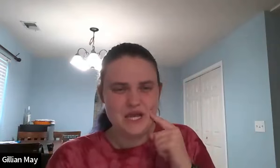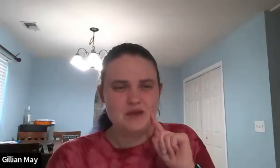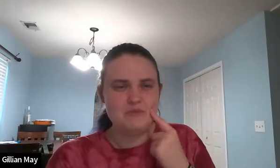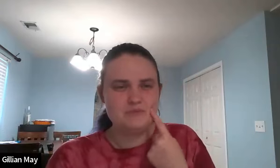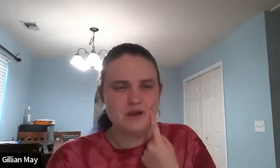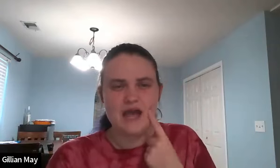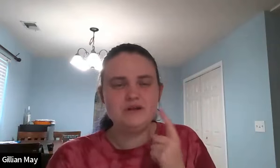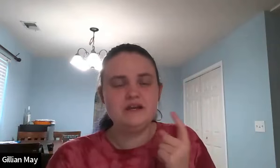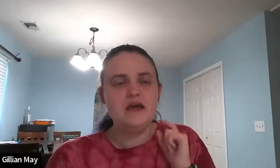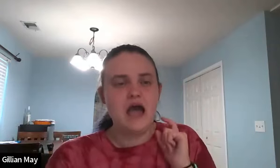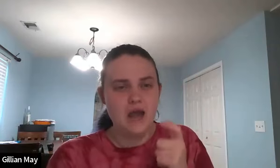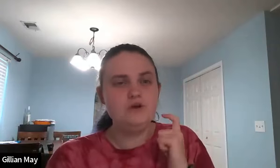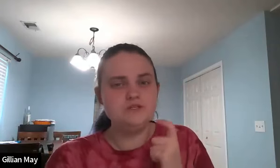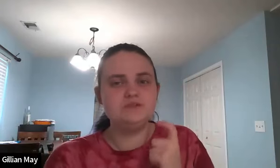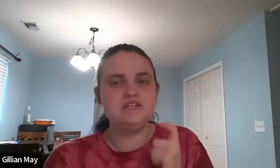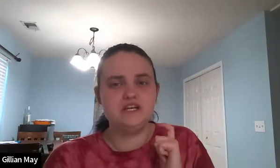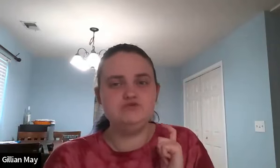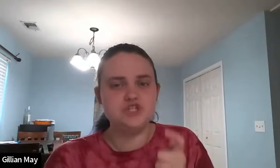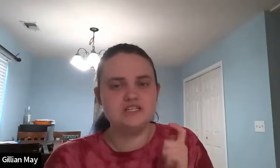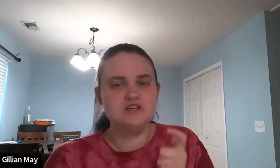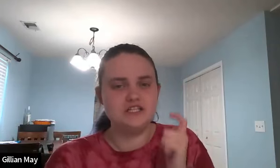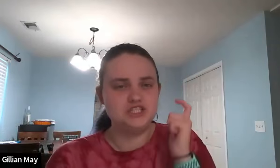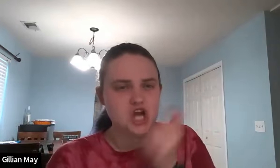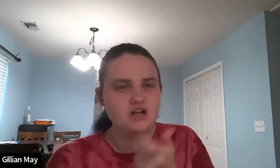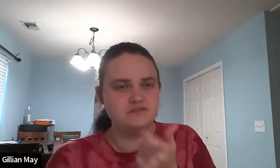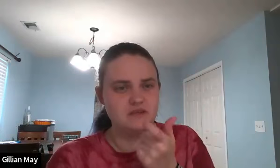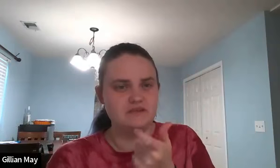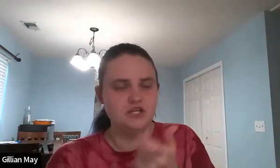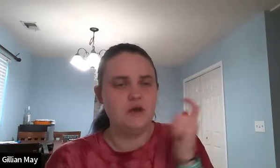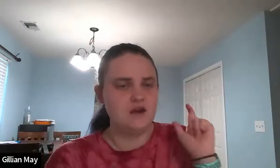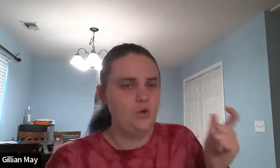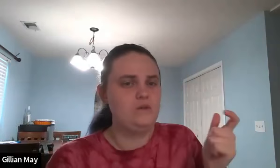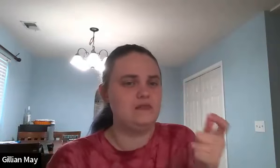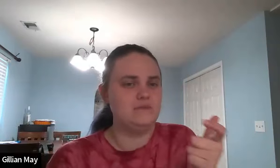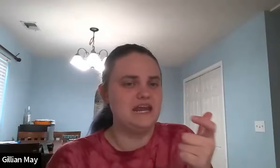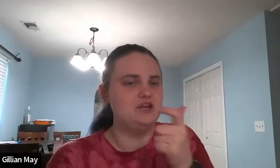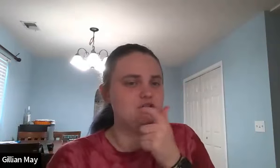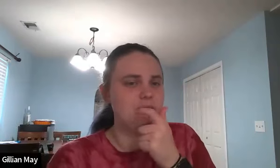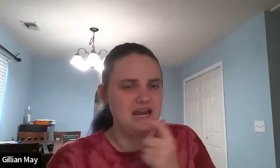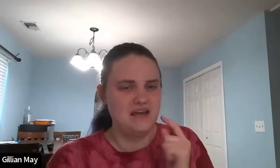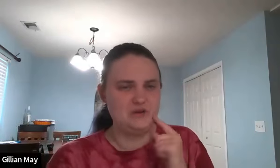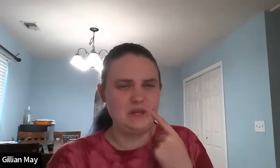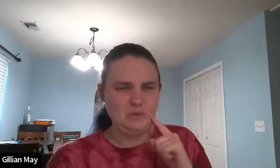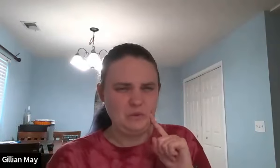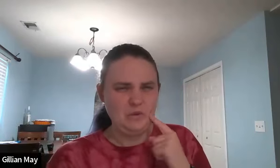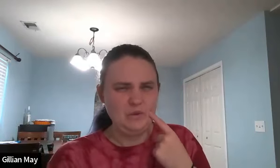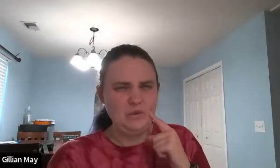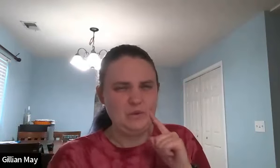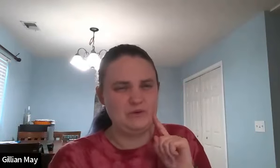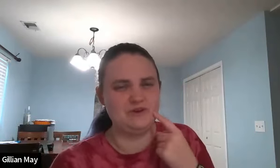And remember, I would almost pretend like you just took a chunk of lemon, like you had a whole lemon and you took a bite out of it and you're like, oh, your